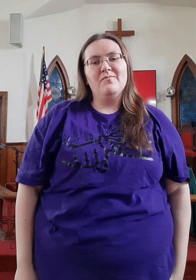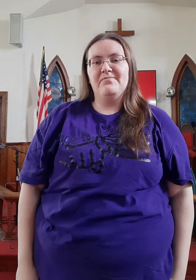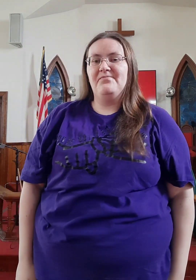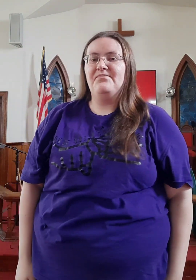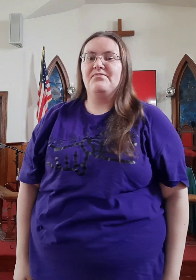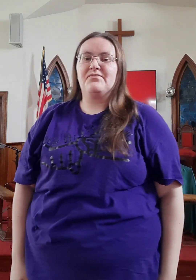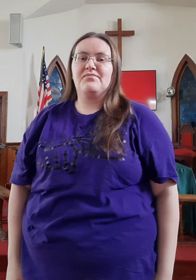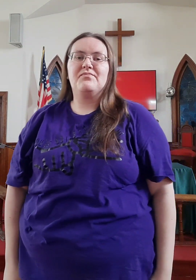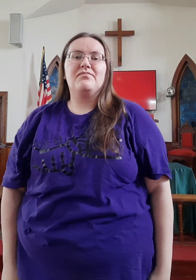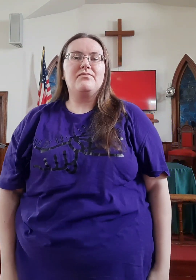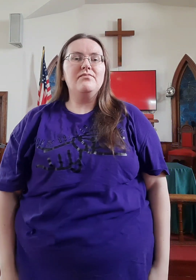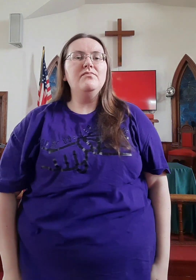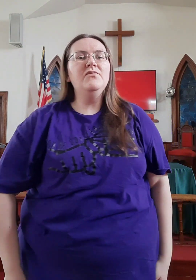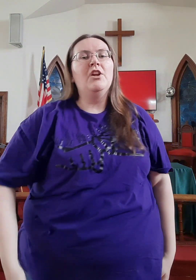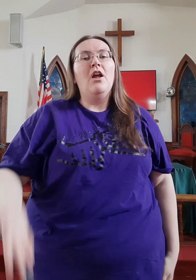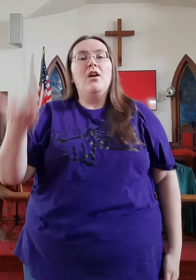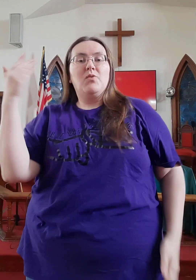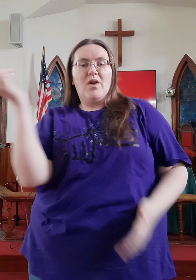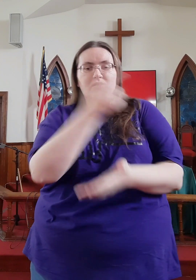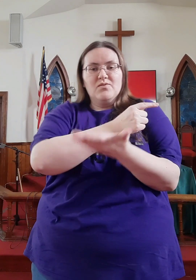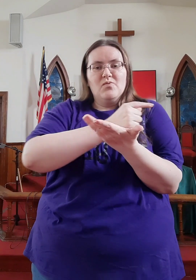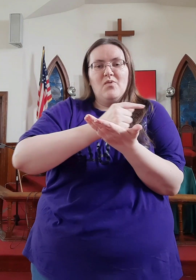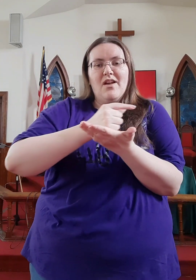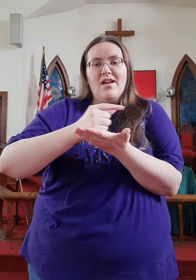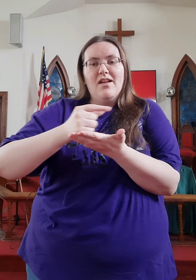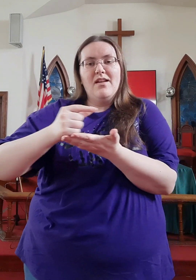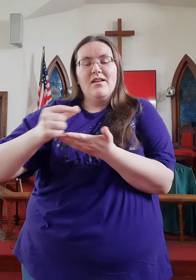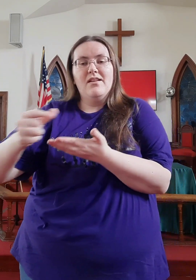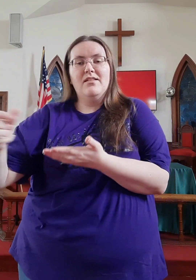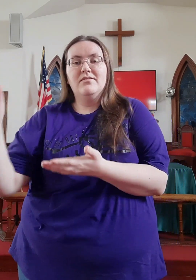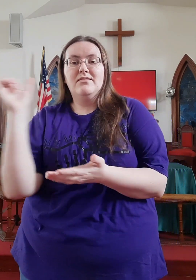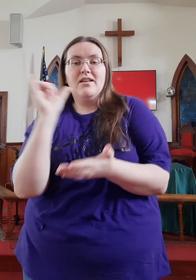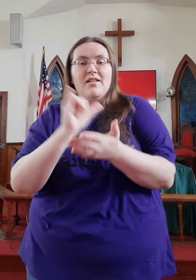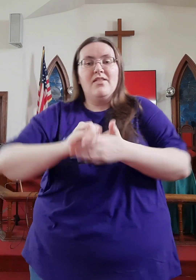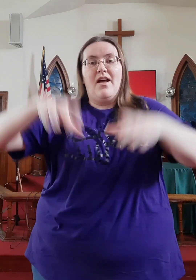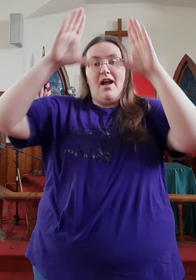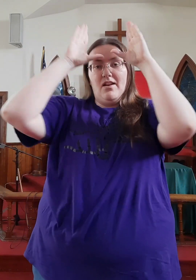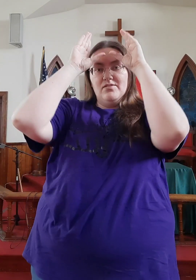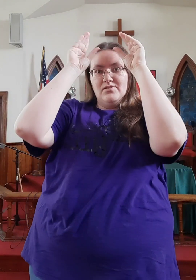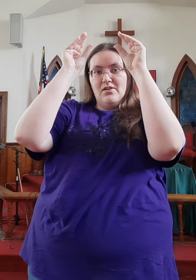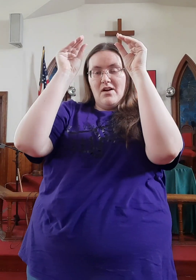'Twas grace that taught